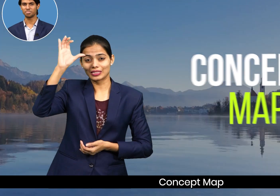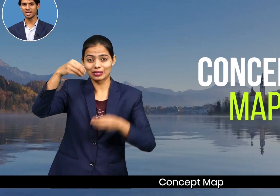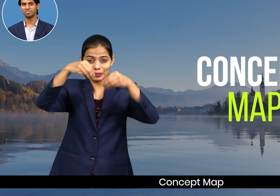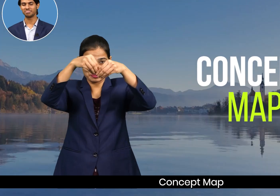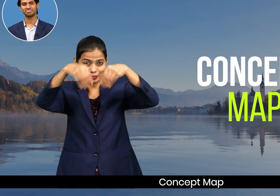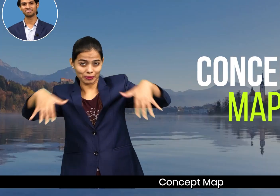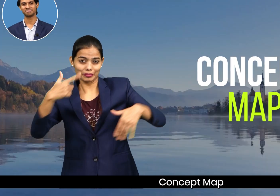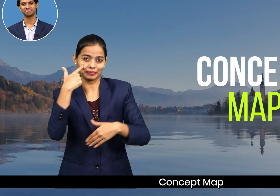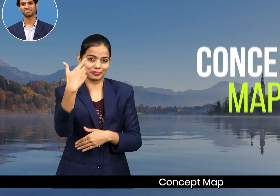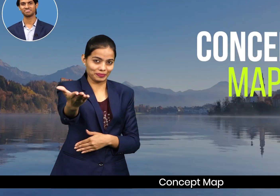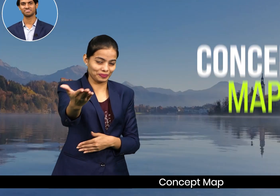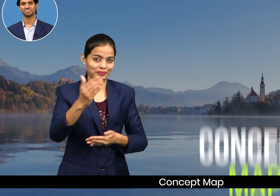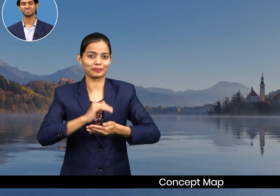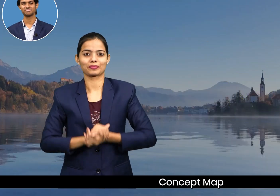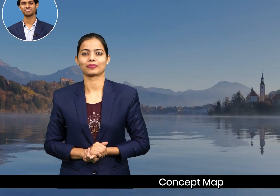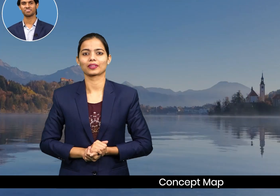Concept map.